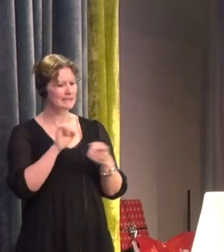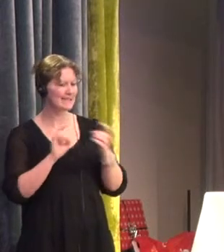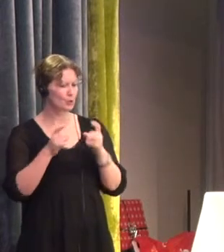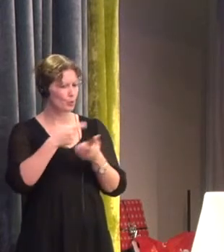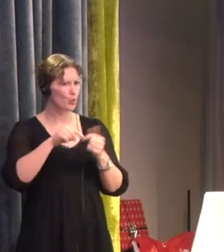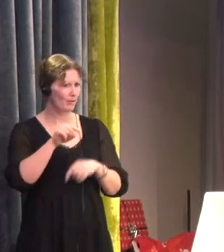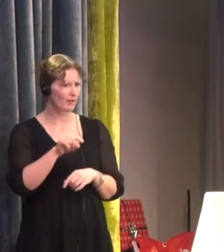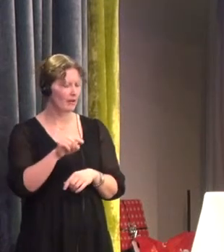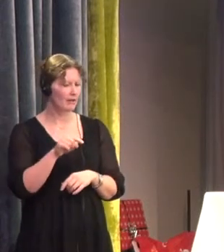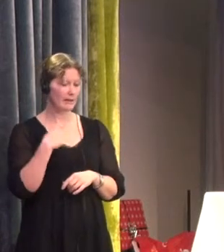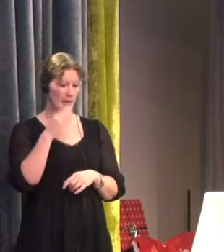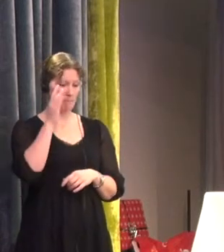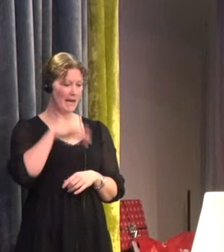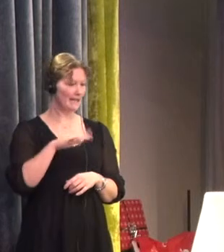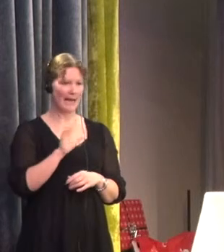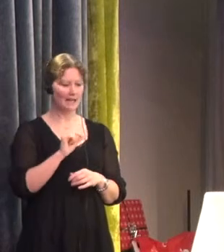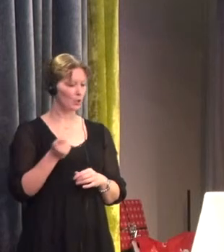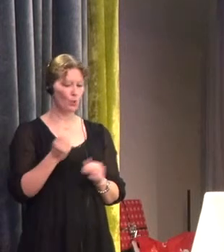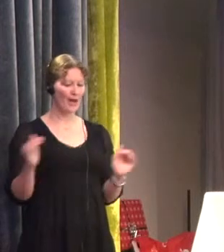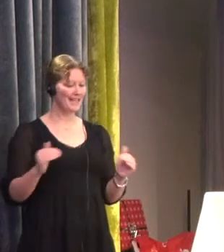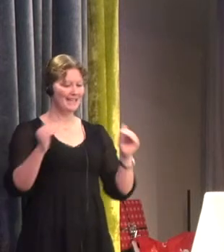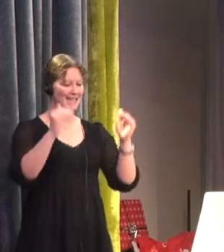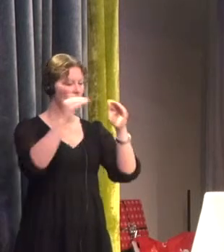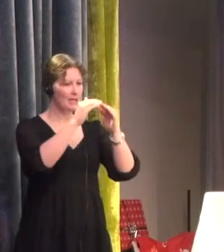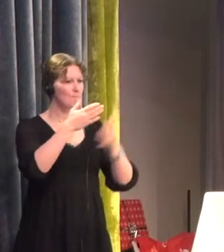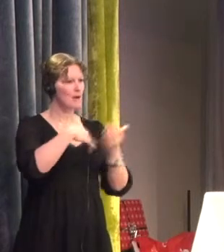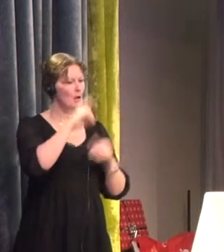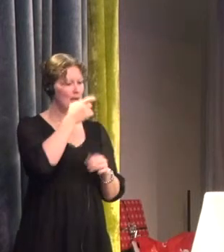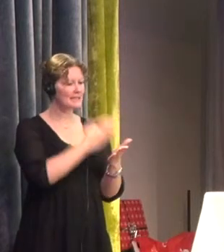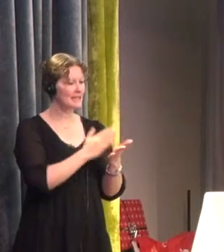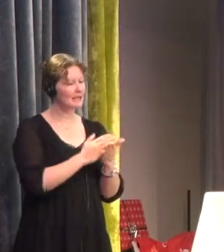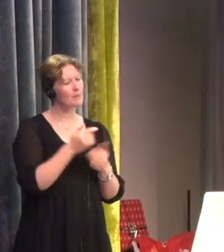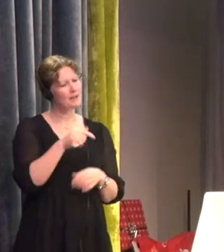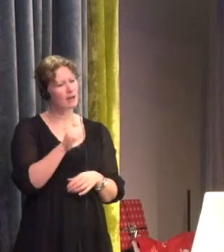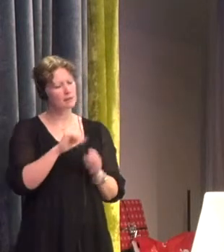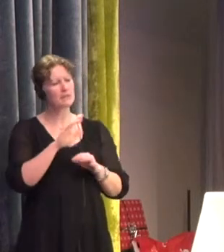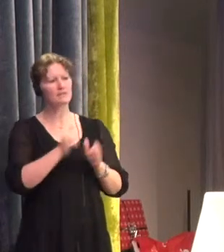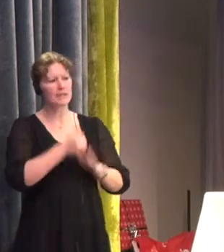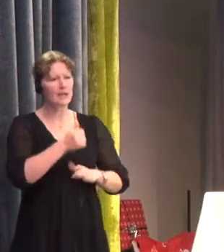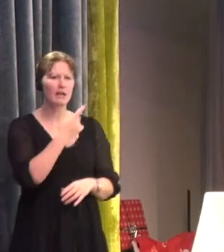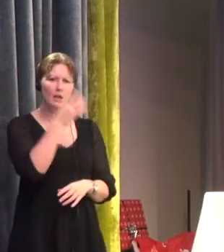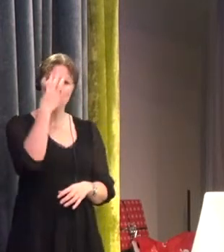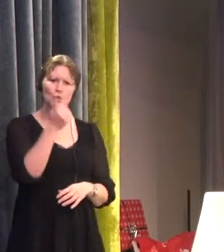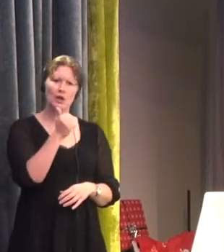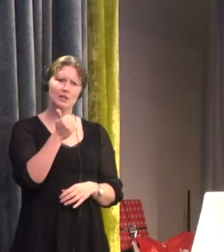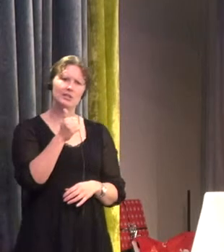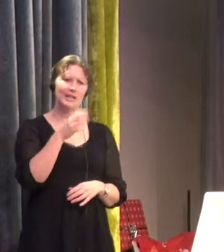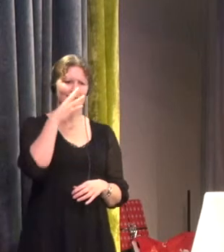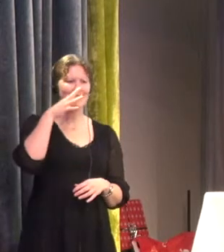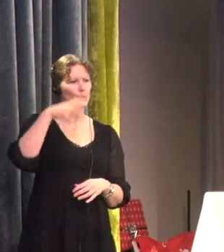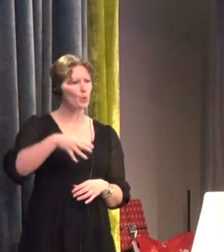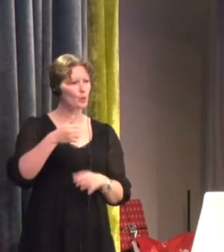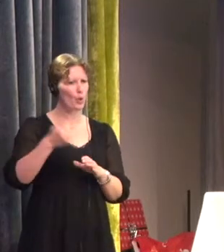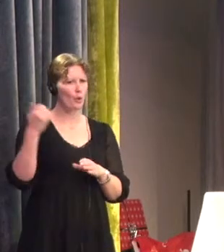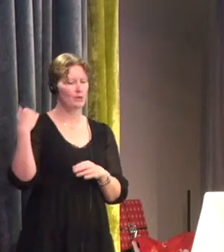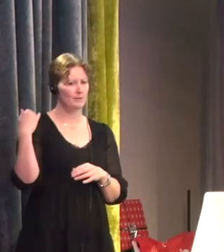but it certainly seems to be one of the more significant ones. If you might recall, in the 19th century, for most countries, and unfortunately